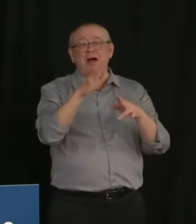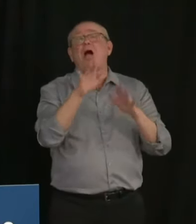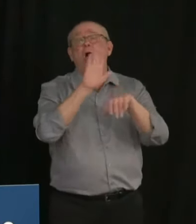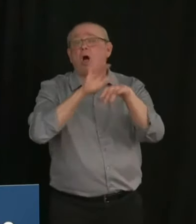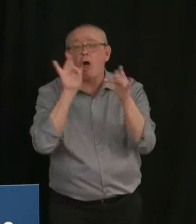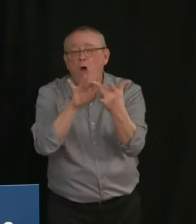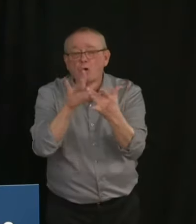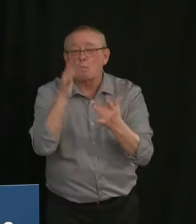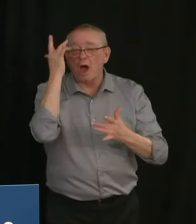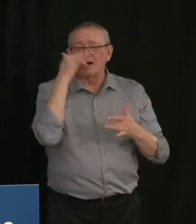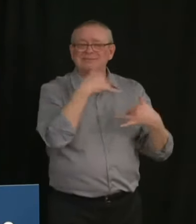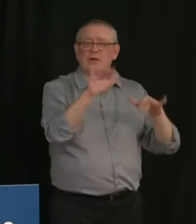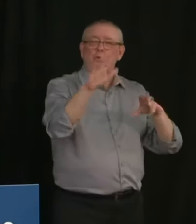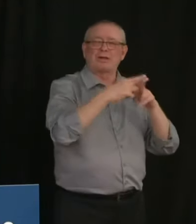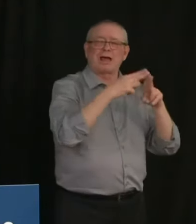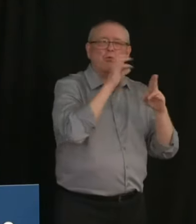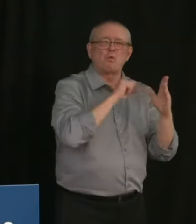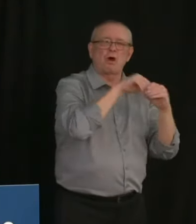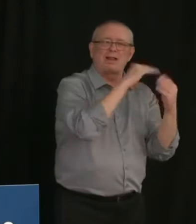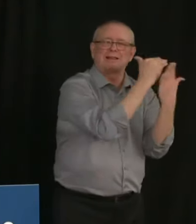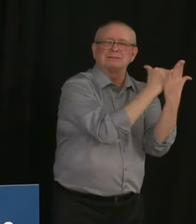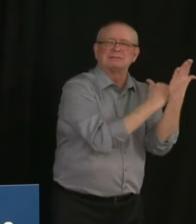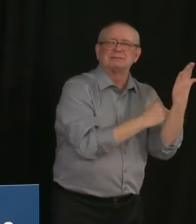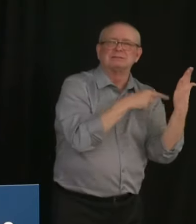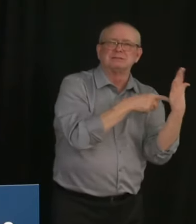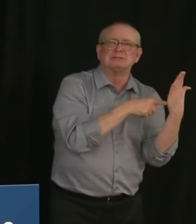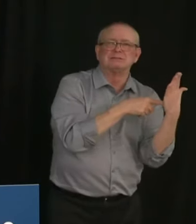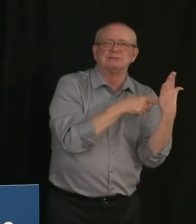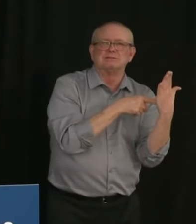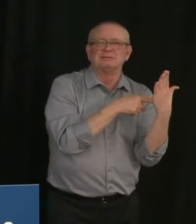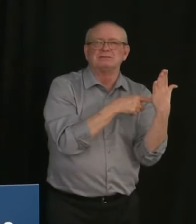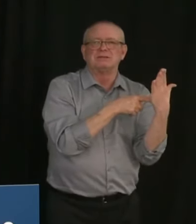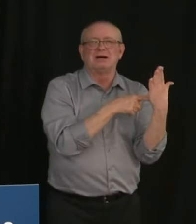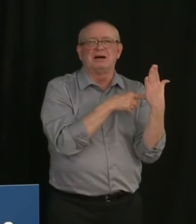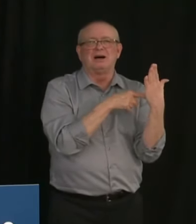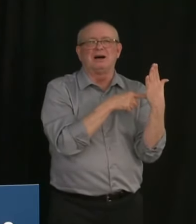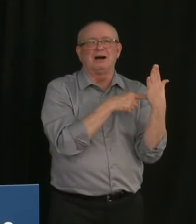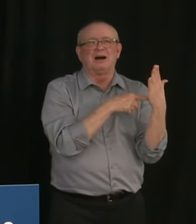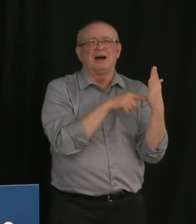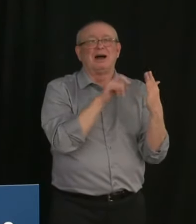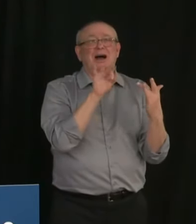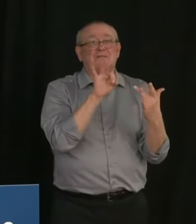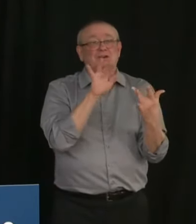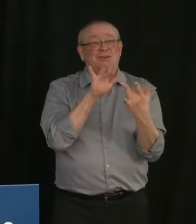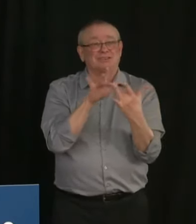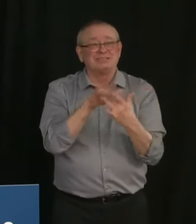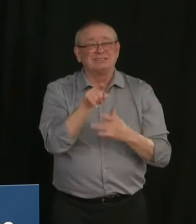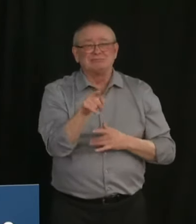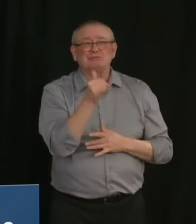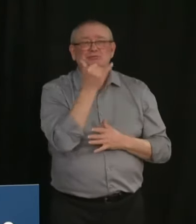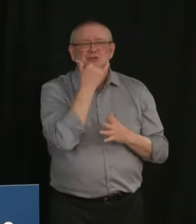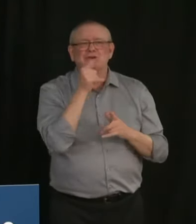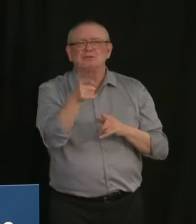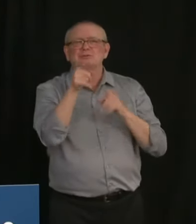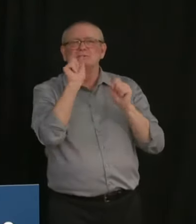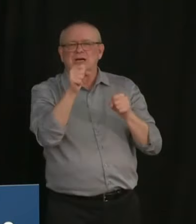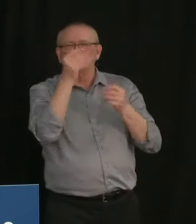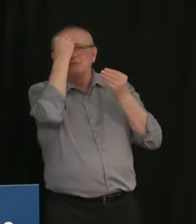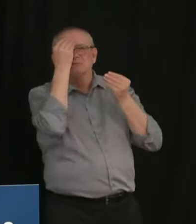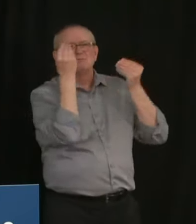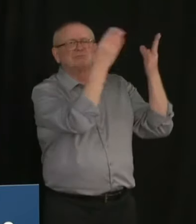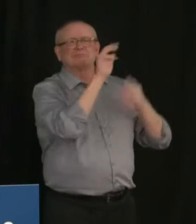those individuals to let AHS know that actually there was an error and they're not in that eligible category, so that